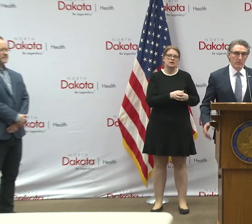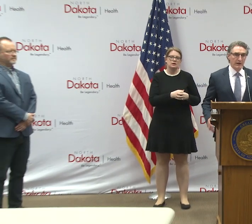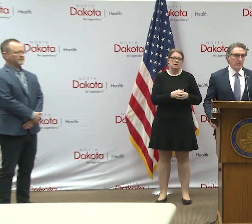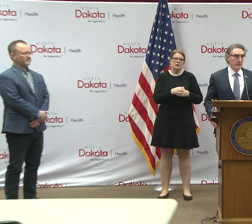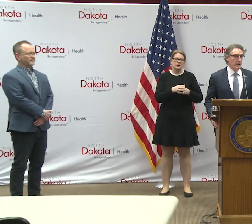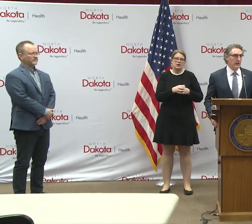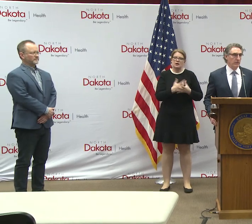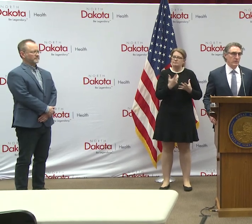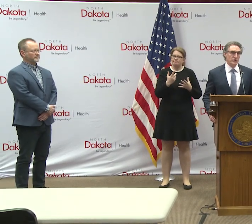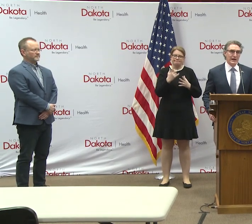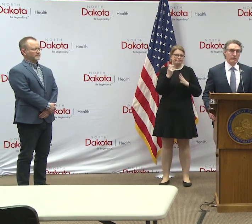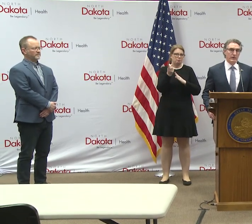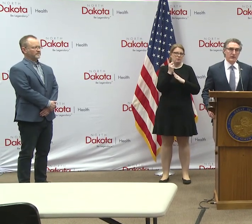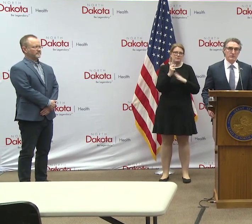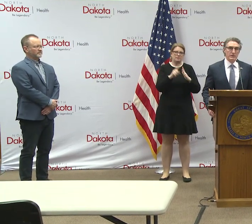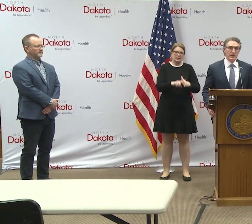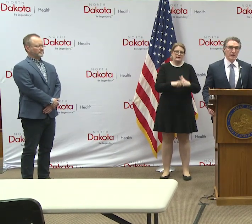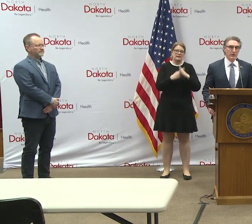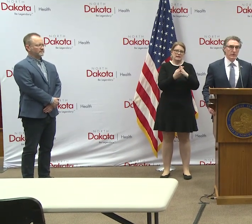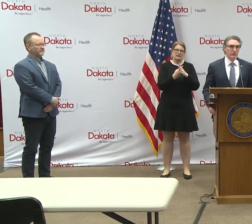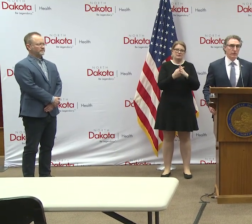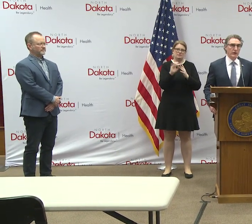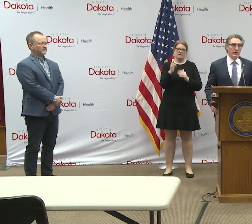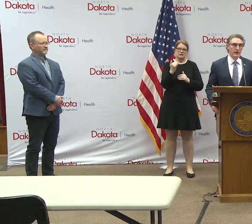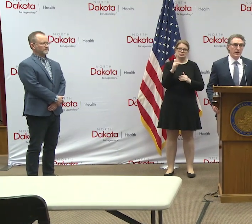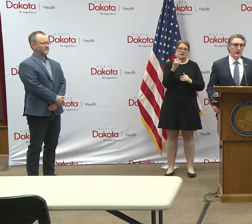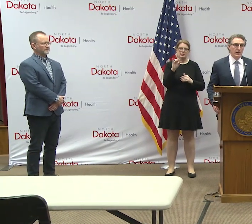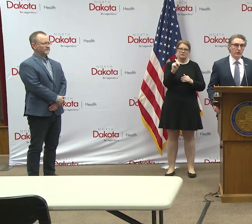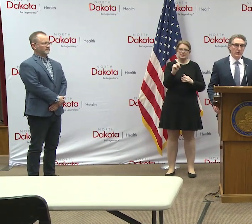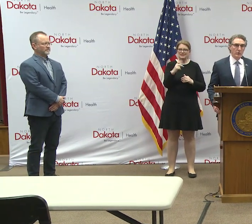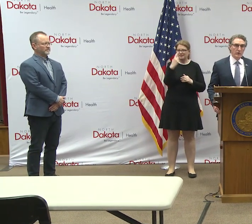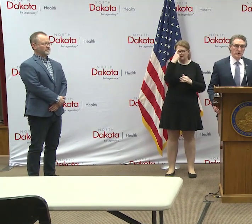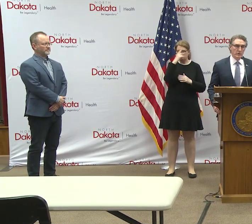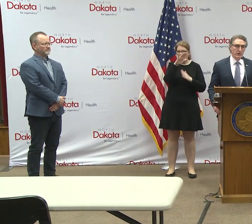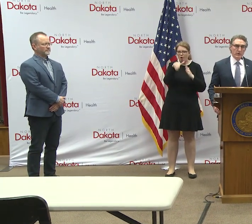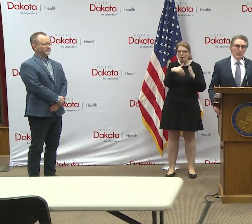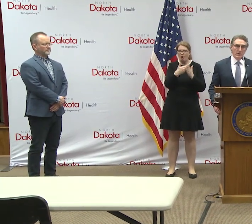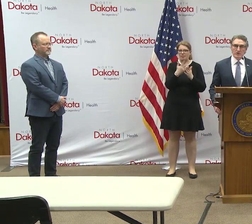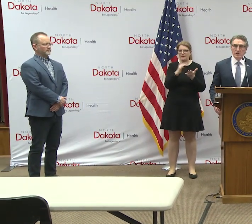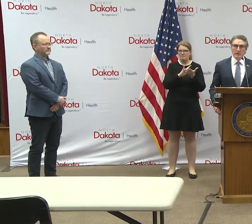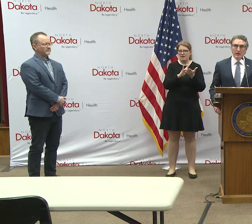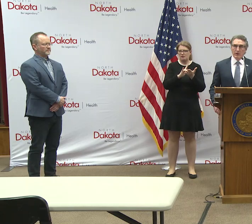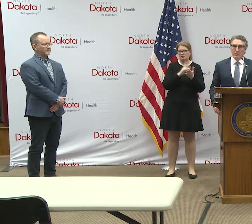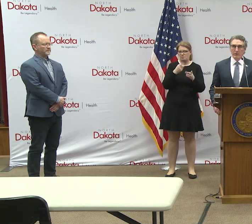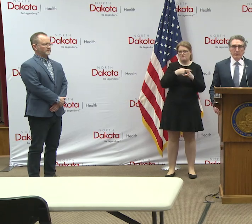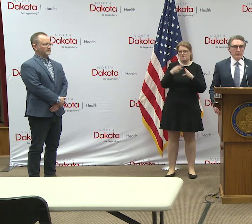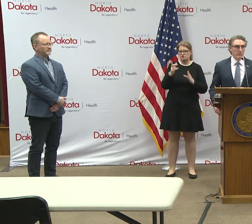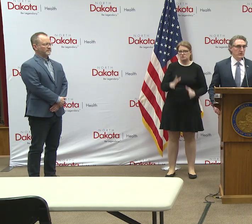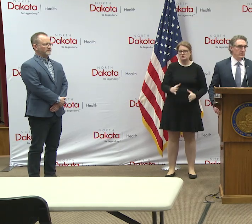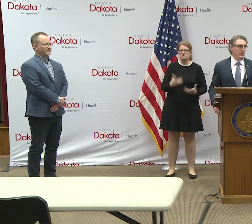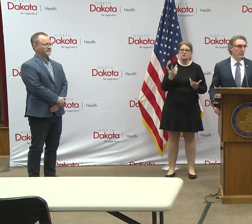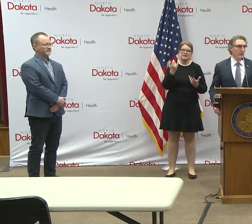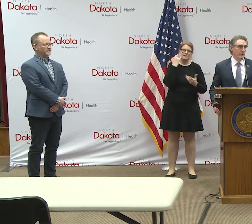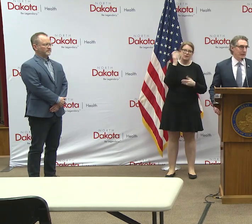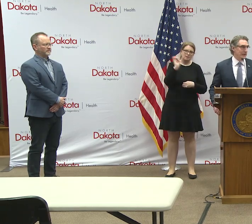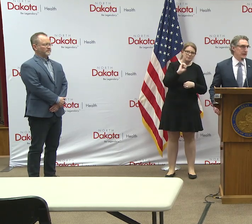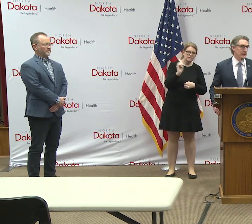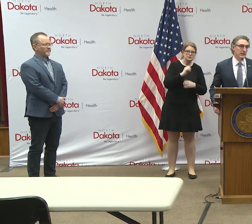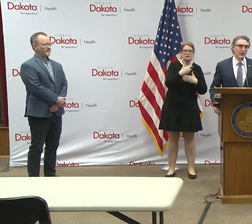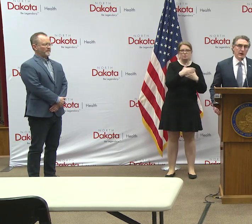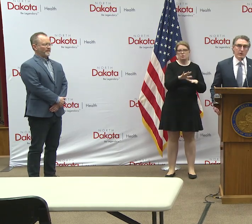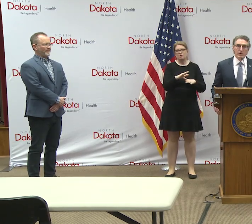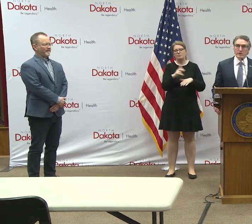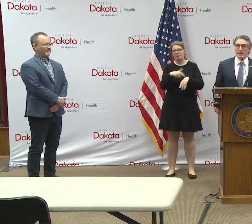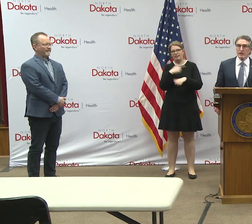we heard right from the beginning from the chaplain, let's be thinking about those frontline healthcare workers, whether they're in long-term care, whether they're in the emergency room, whether they're in a